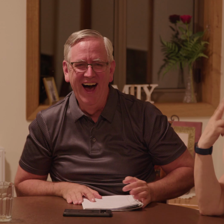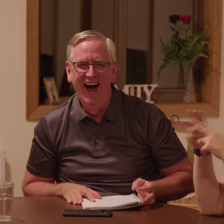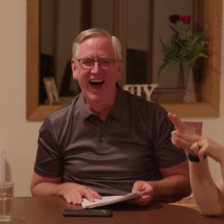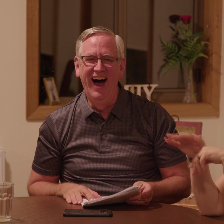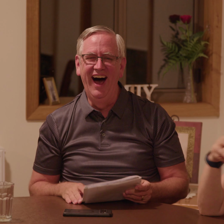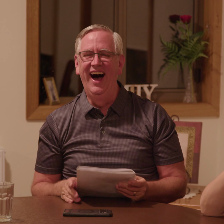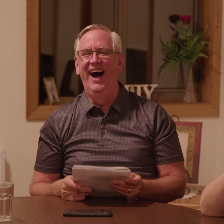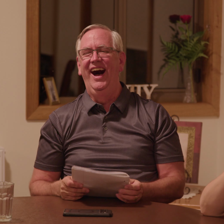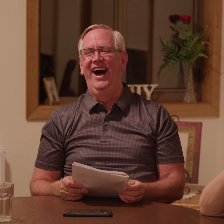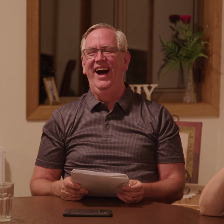S-O-N. You could do that.